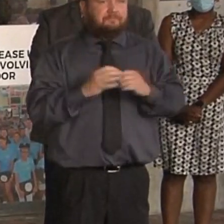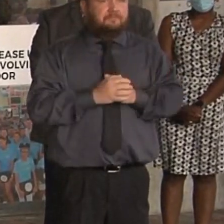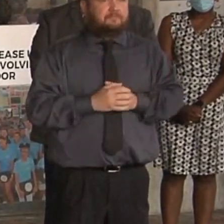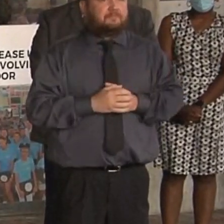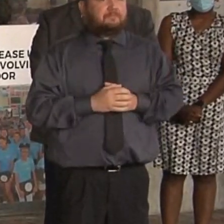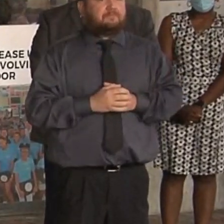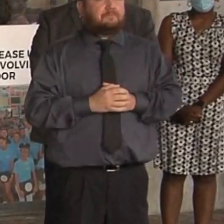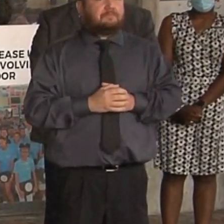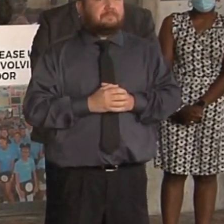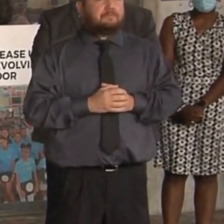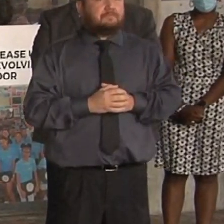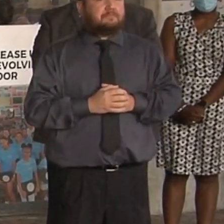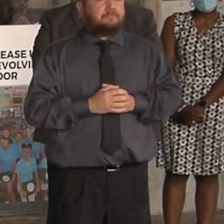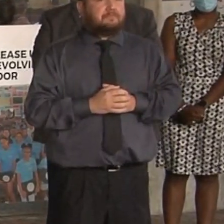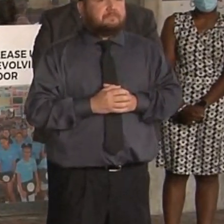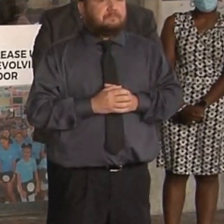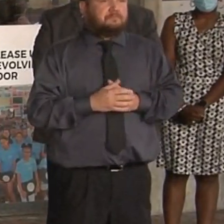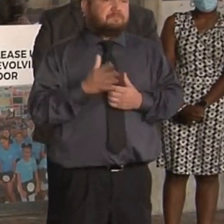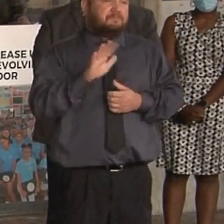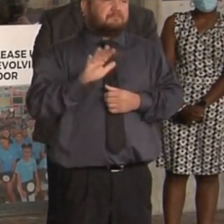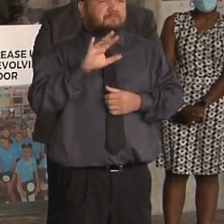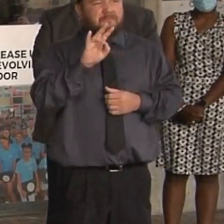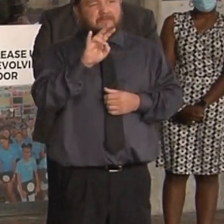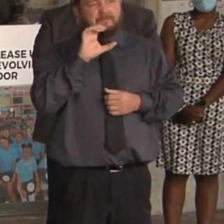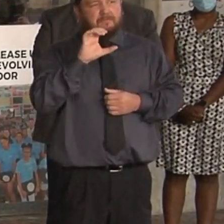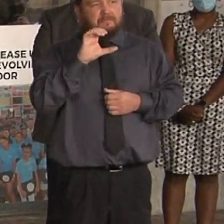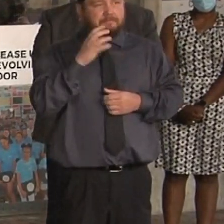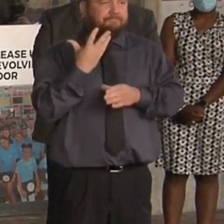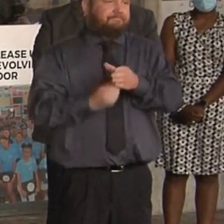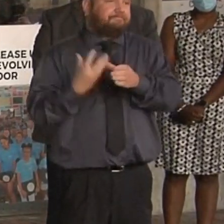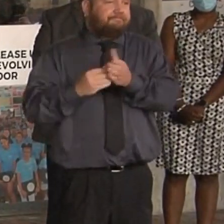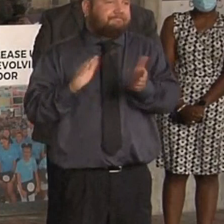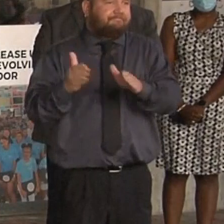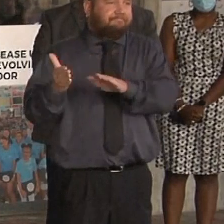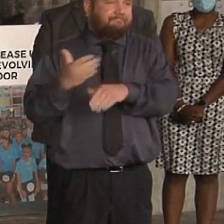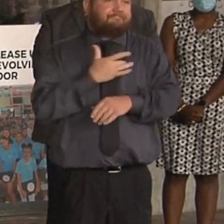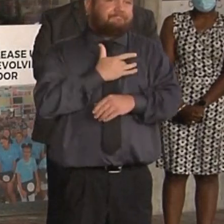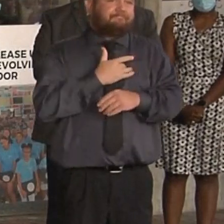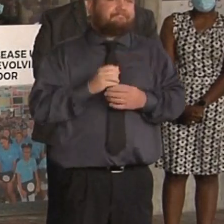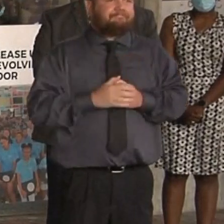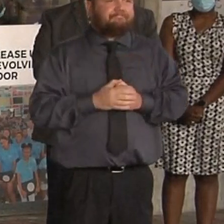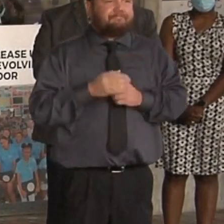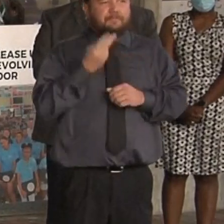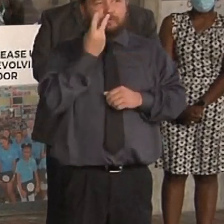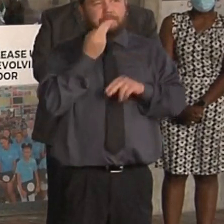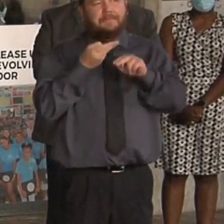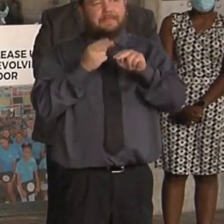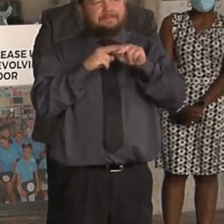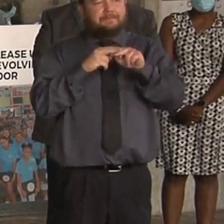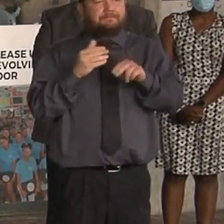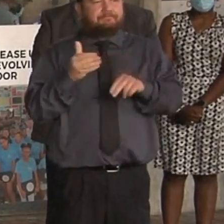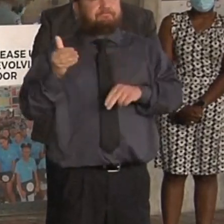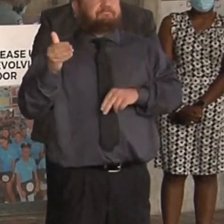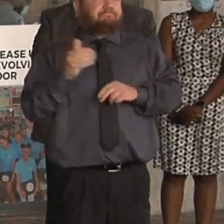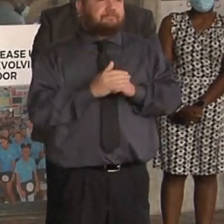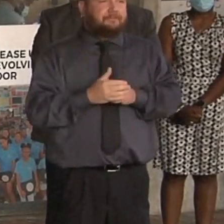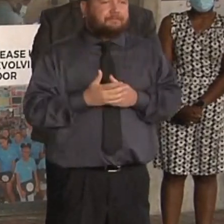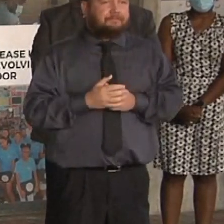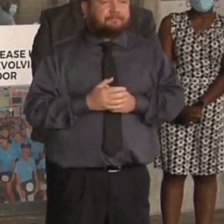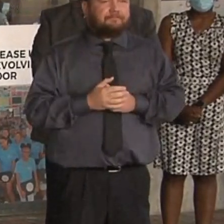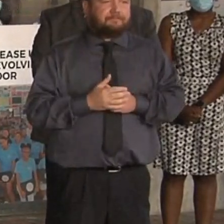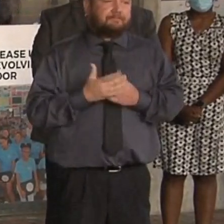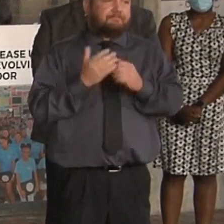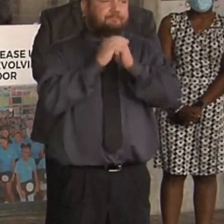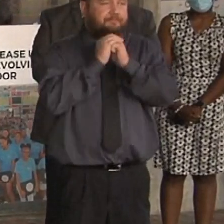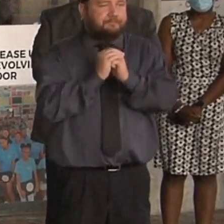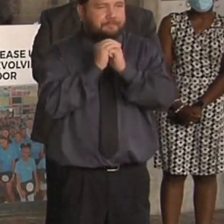people have passed away, and that's 2 additional deaths from the day before. And I just want to say our prayers continue to be with the families of all the loved ones